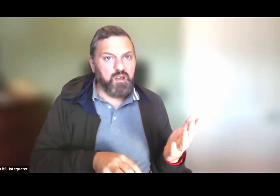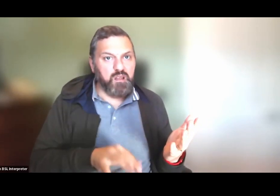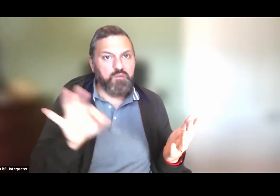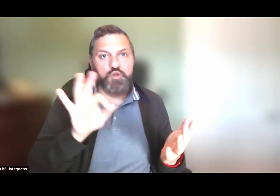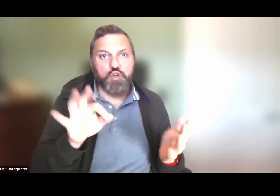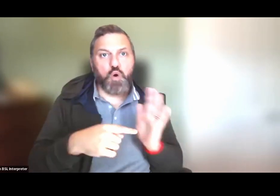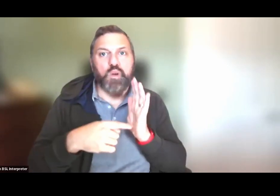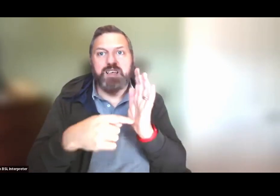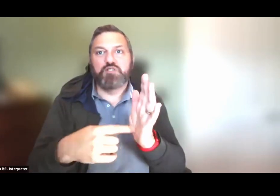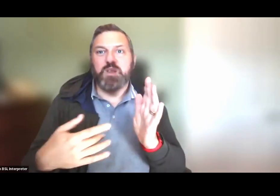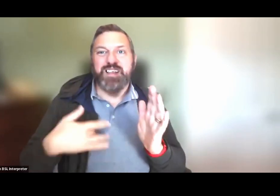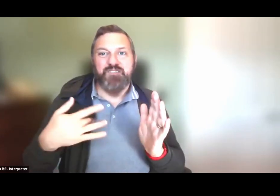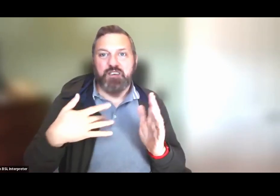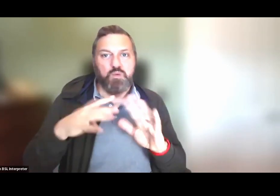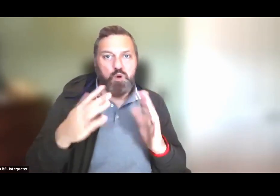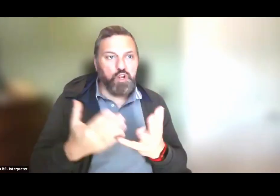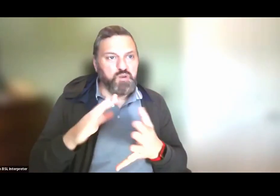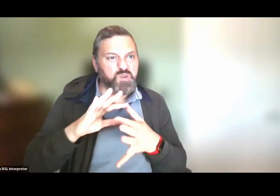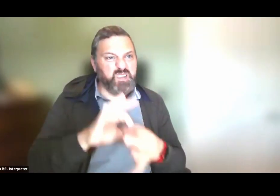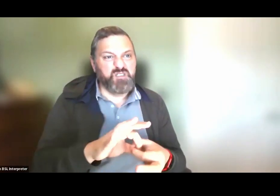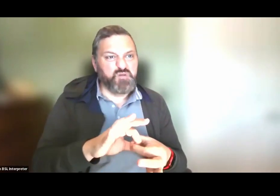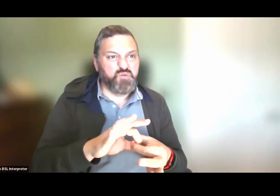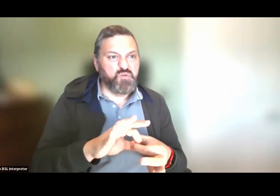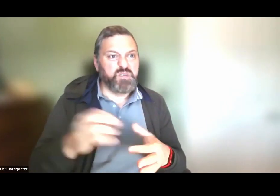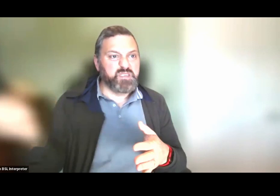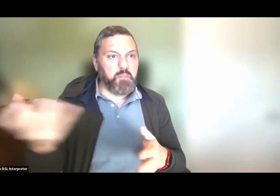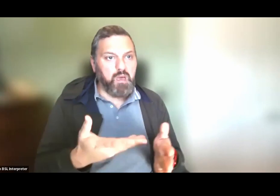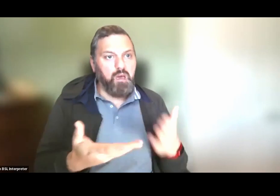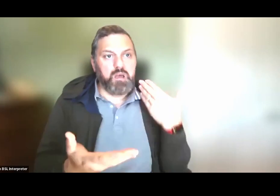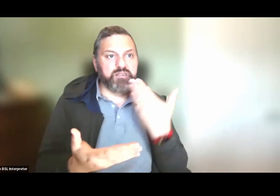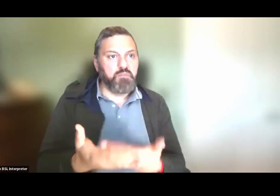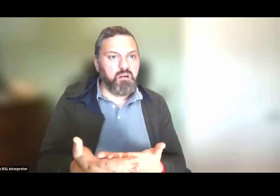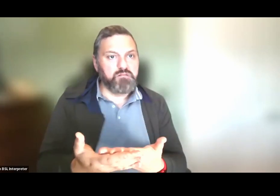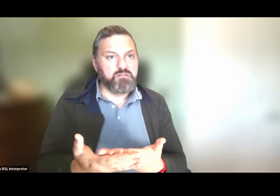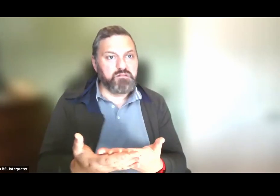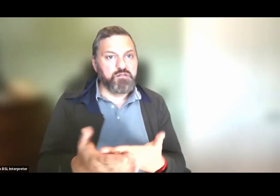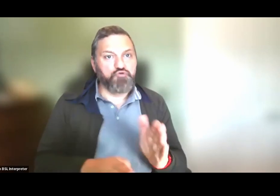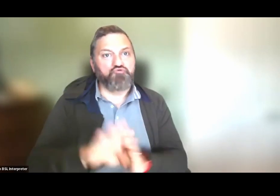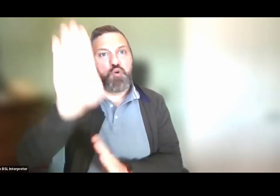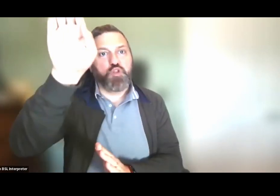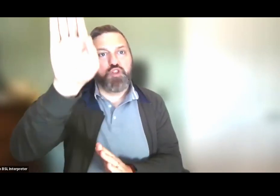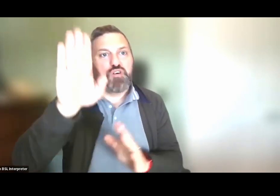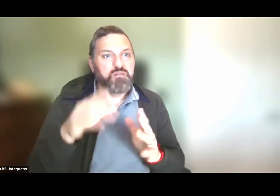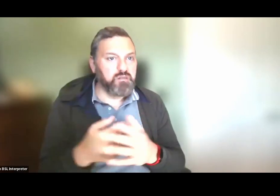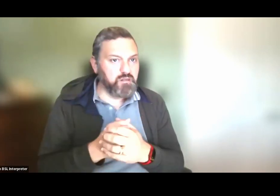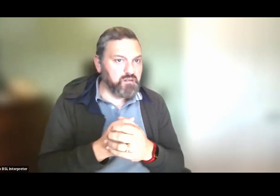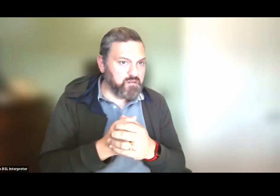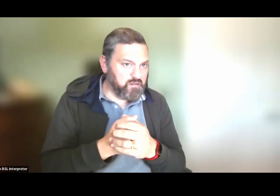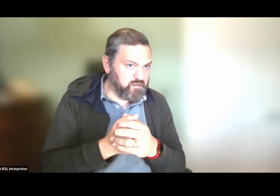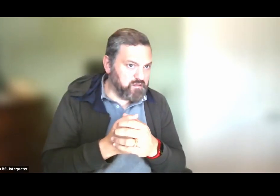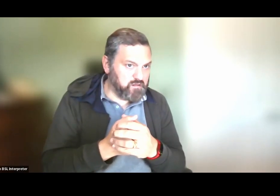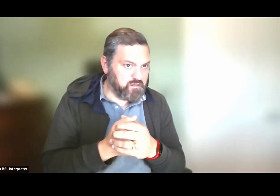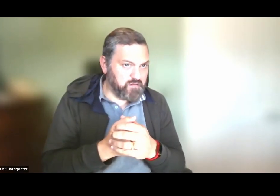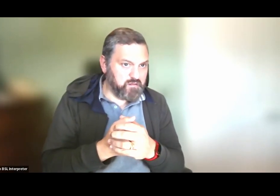world. Everything was supply and demand and growth. And so I realized if we're going to rewrite the economic mindset, we have to tap into